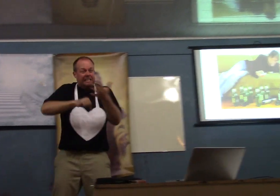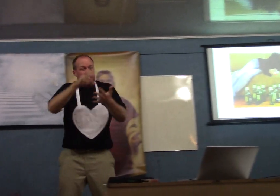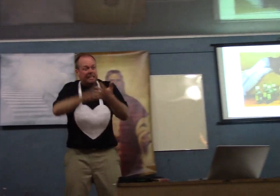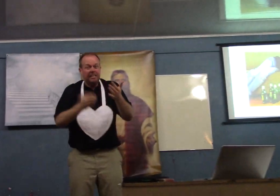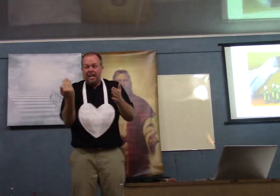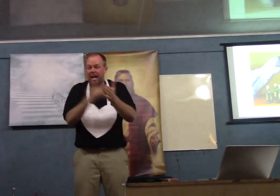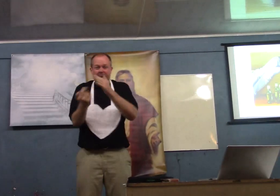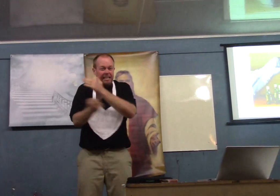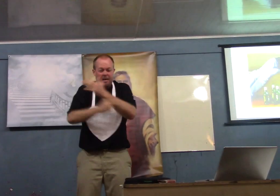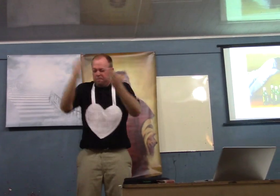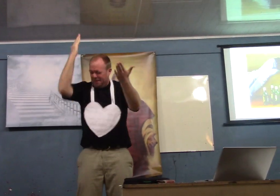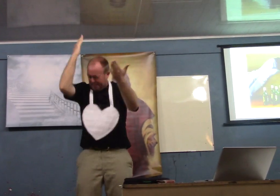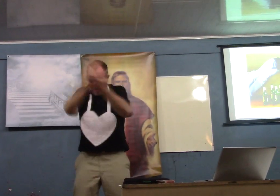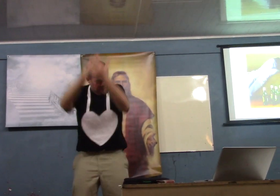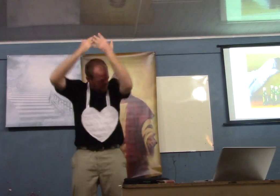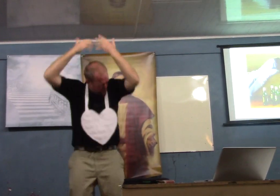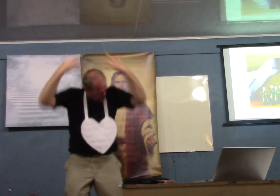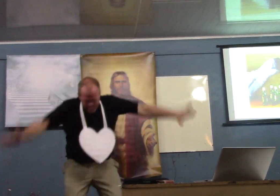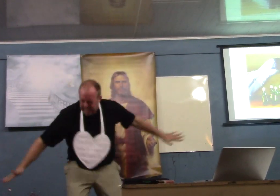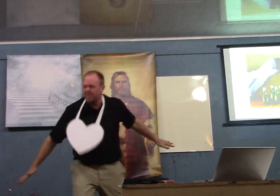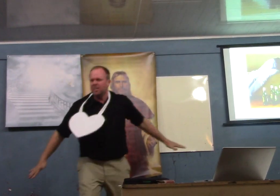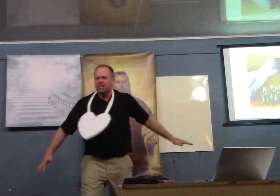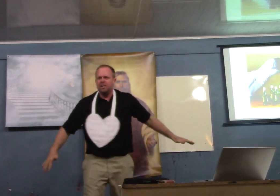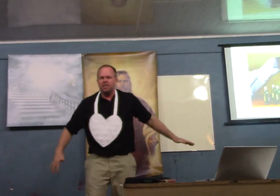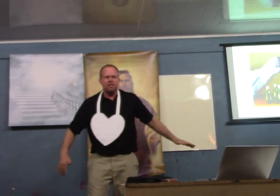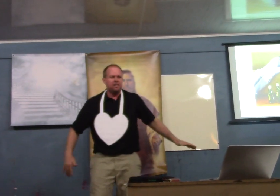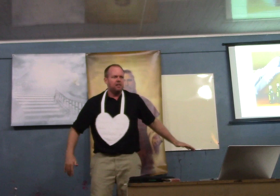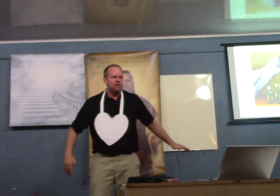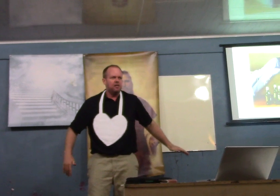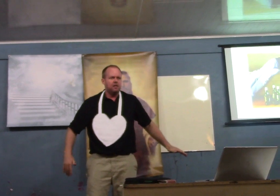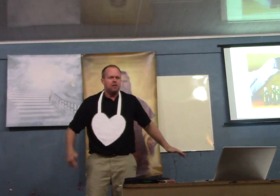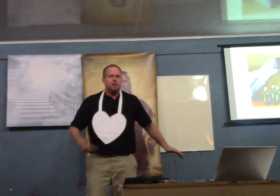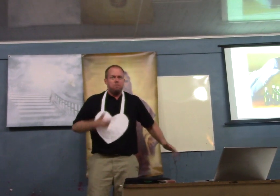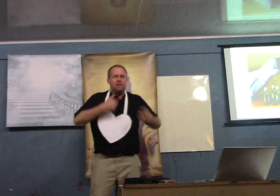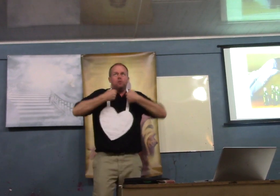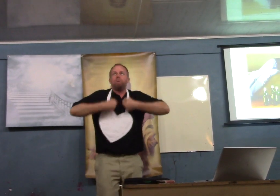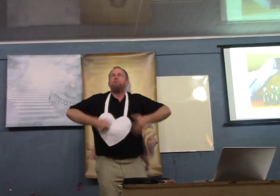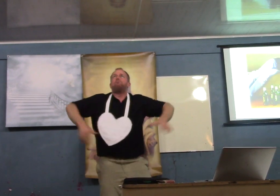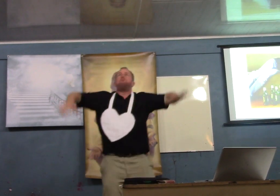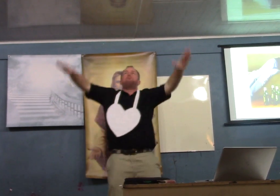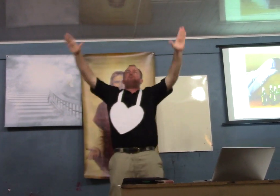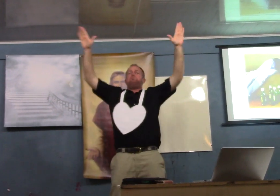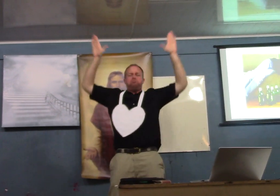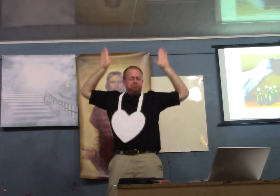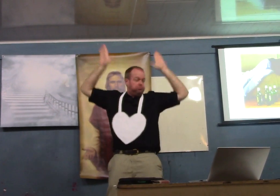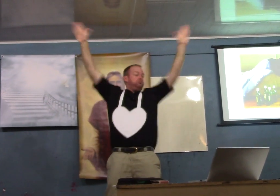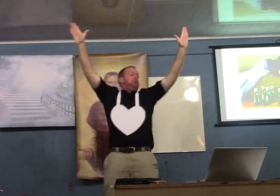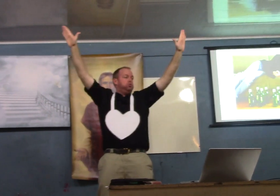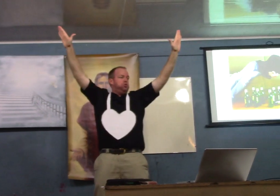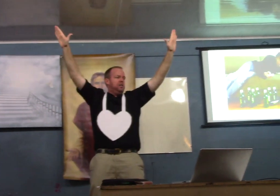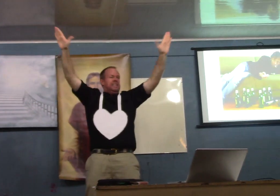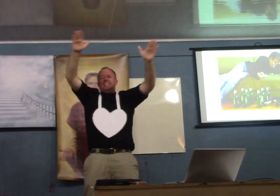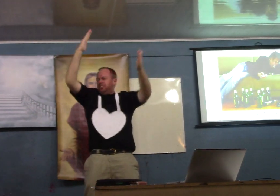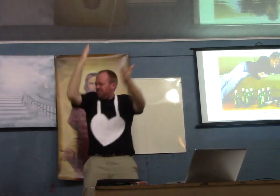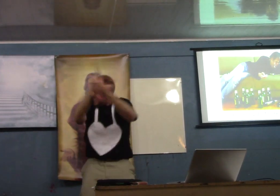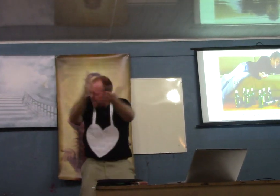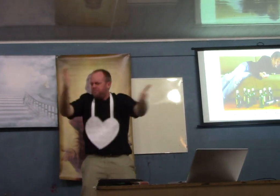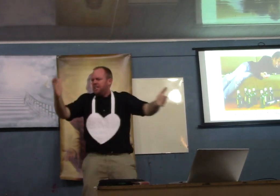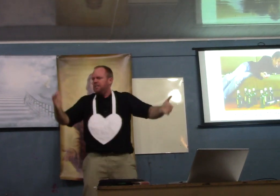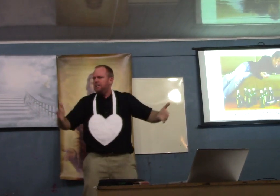Now for 2 days, Pedro is just deleting stuff from my phone. I'm surrendering. I just